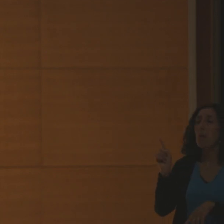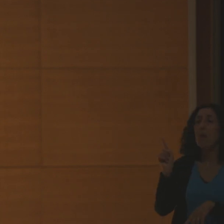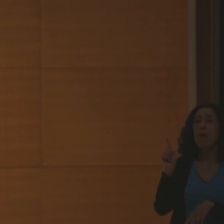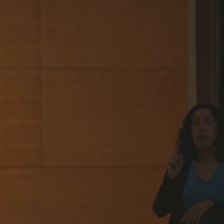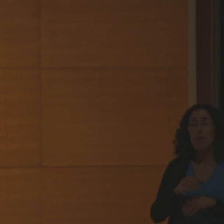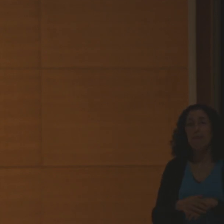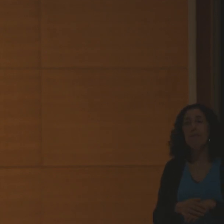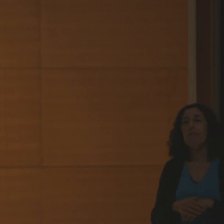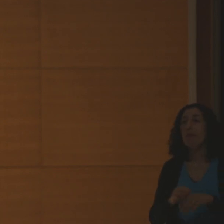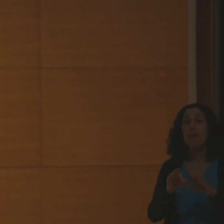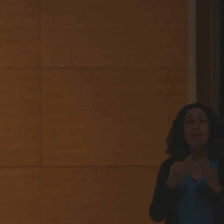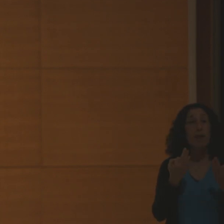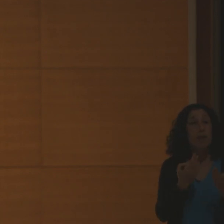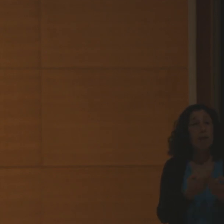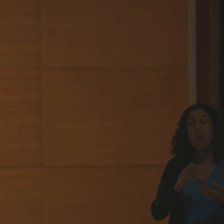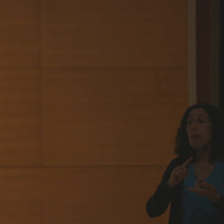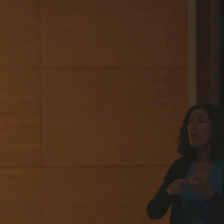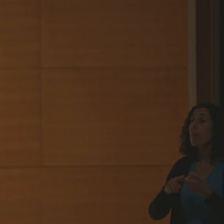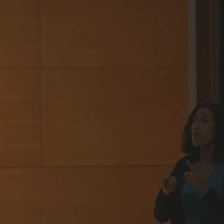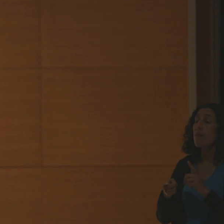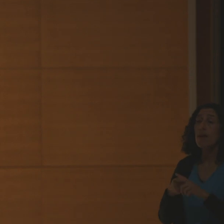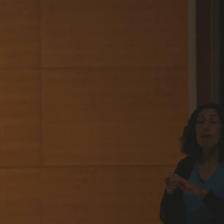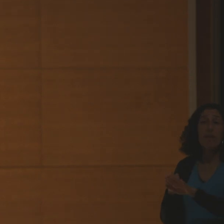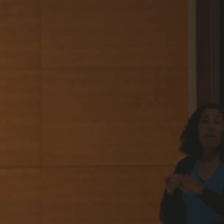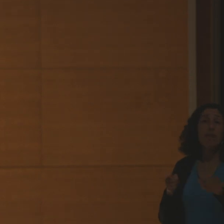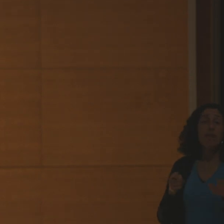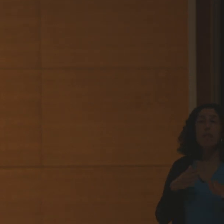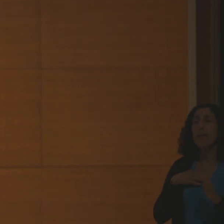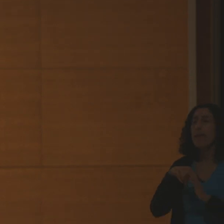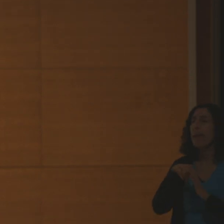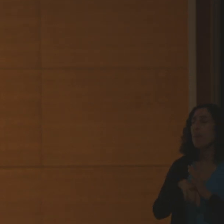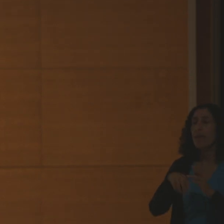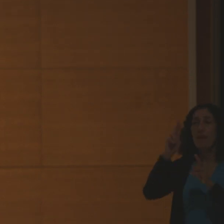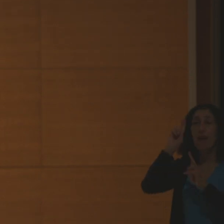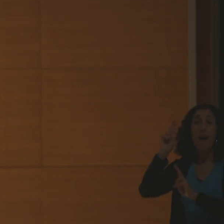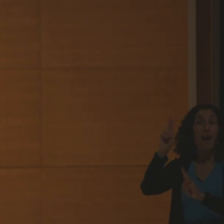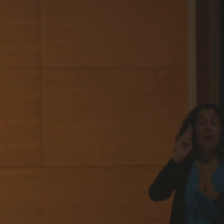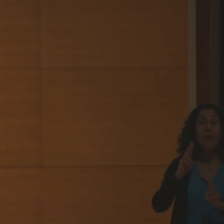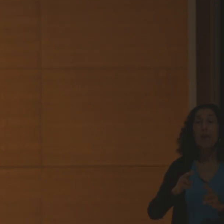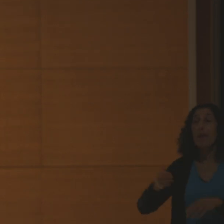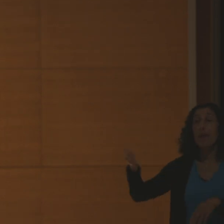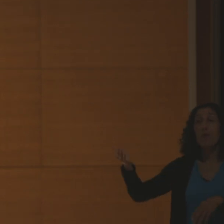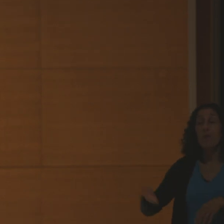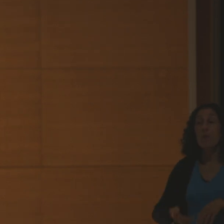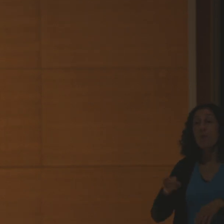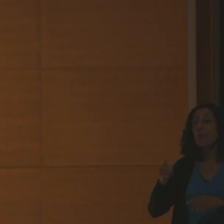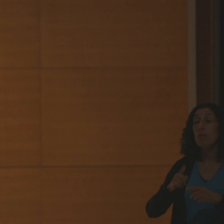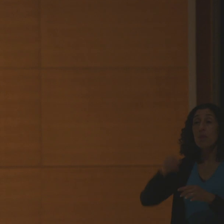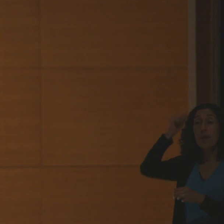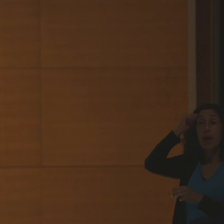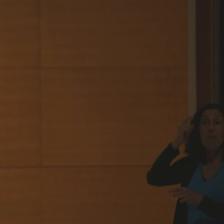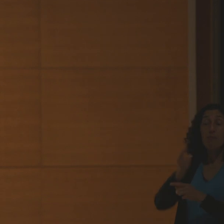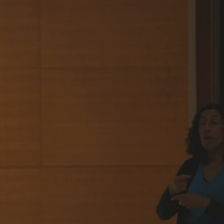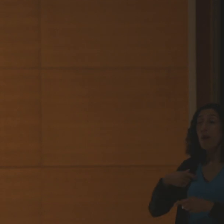family, friends, it is my deepest honor to introduce you to the brother that I call